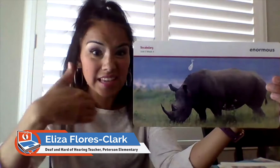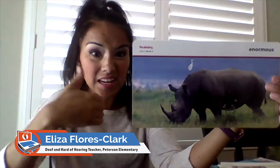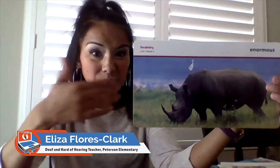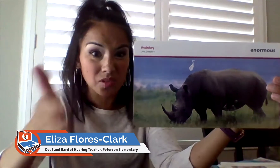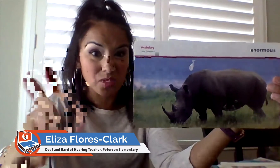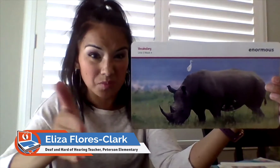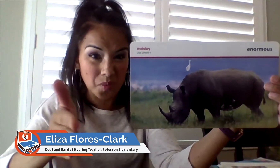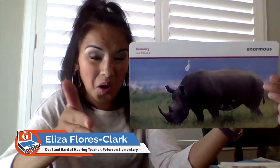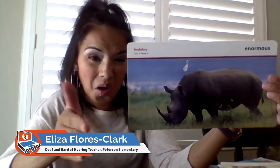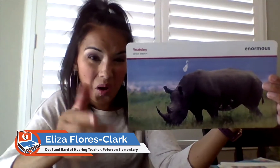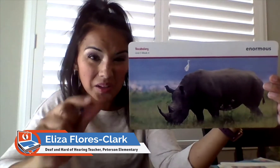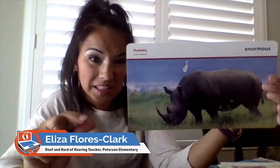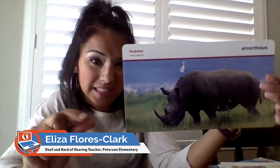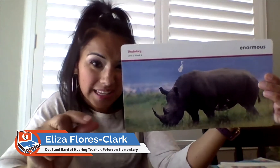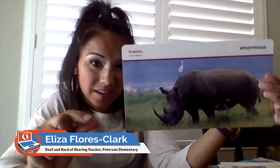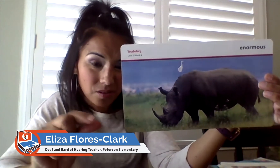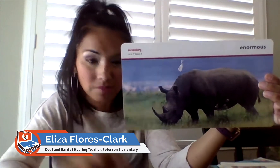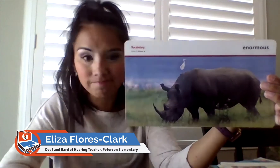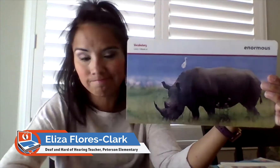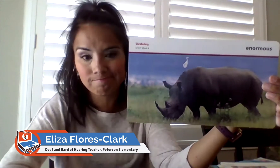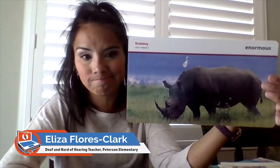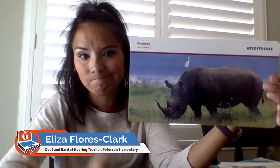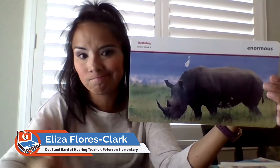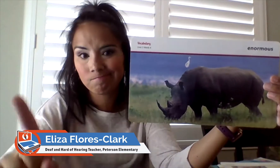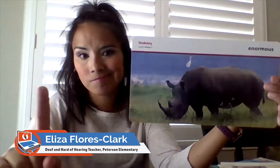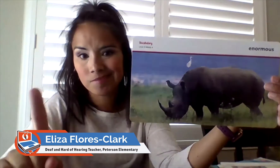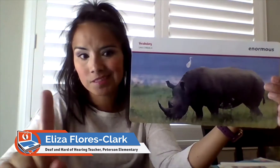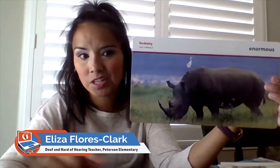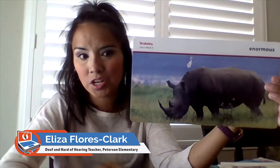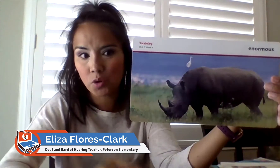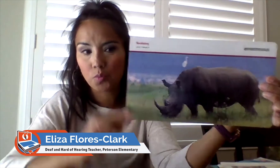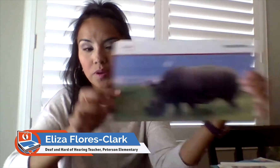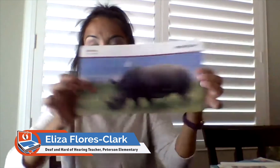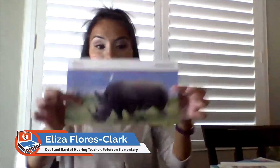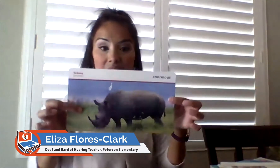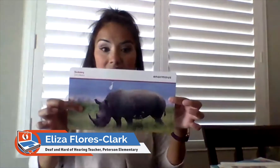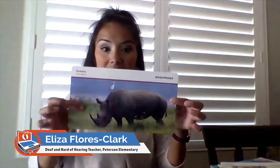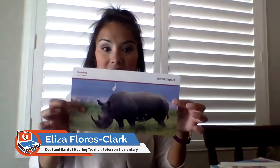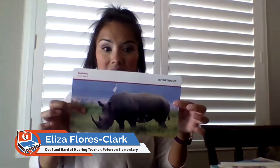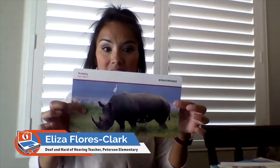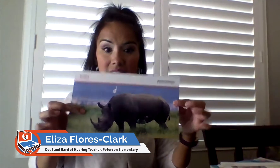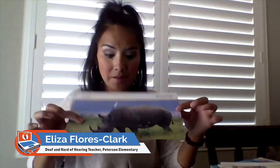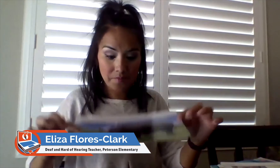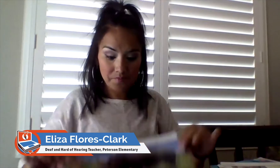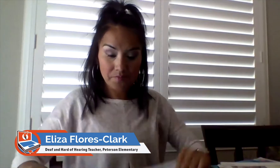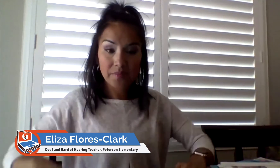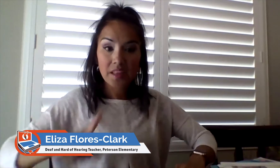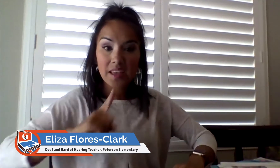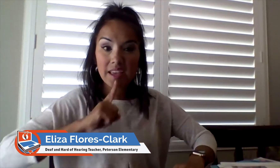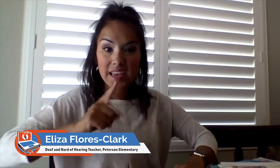animal small and little? Nope. This is